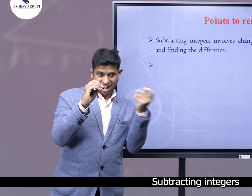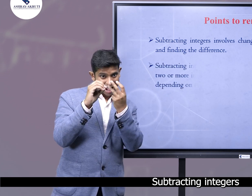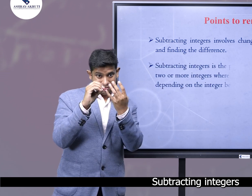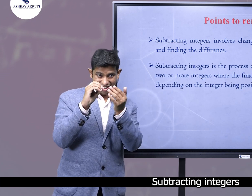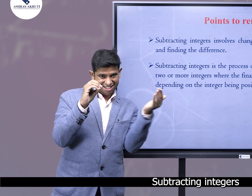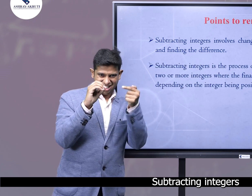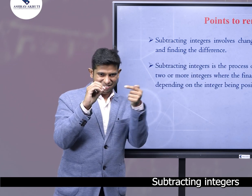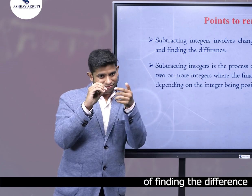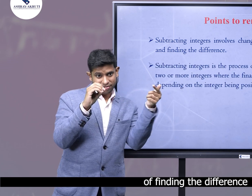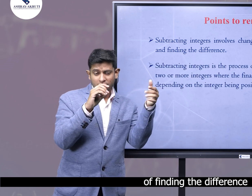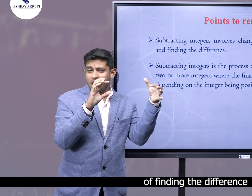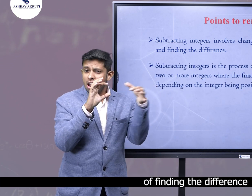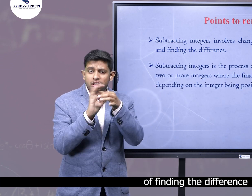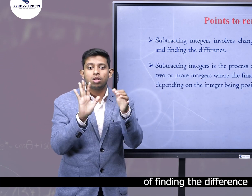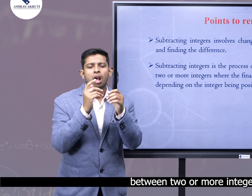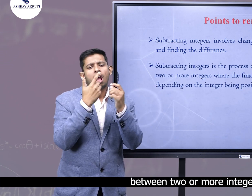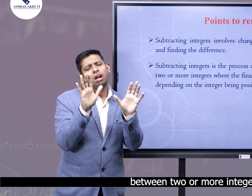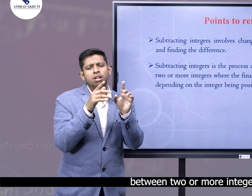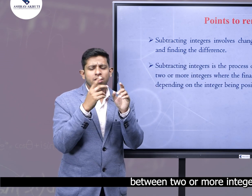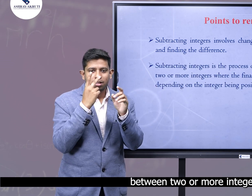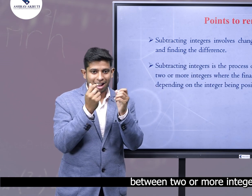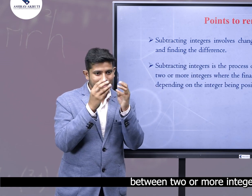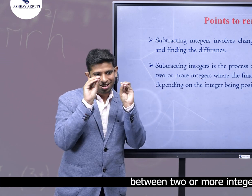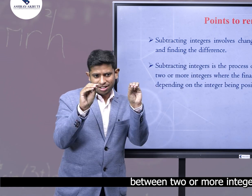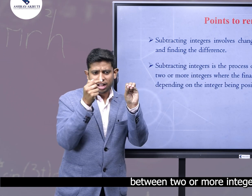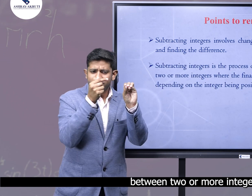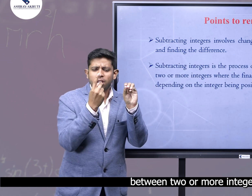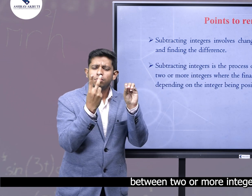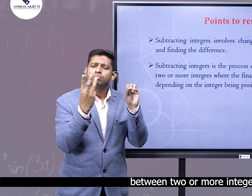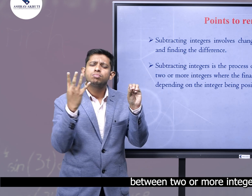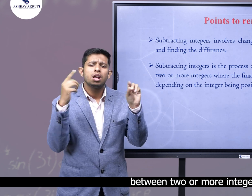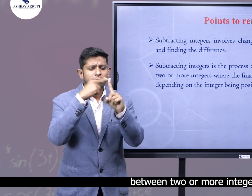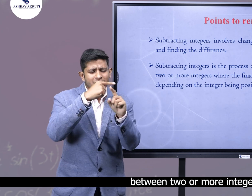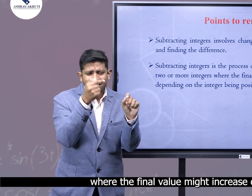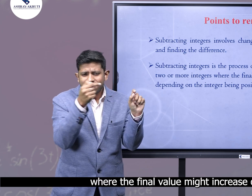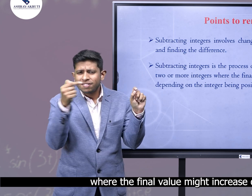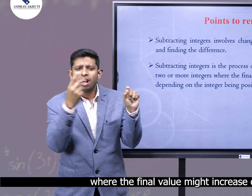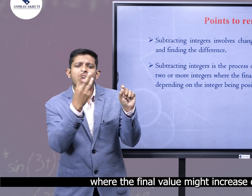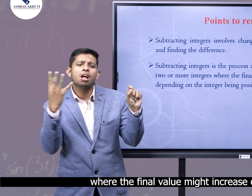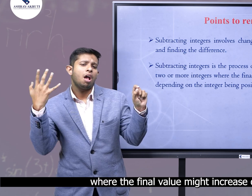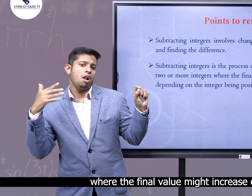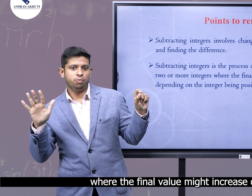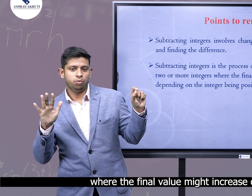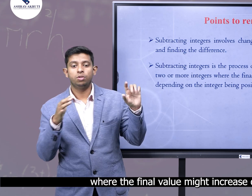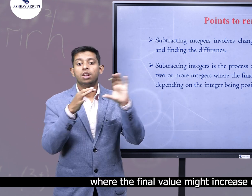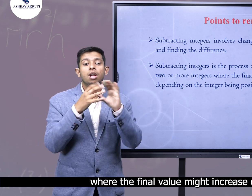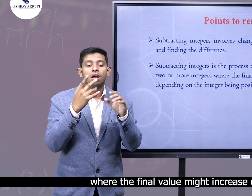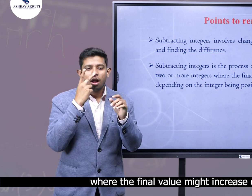Subtracting integers is the process of finding the difference between two or more integers where the final value might increase or